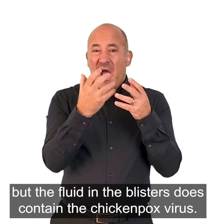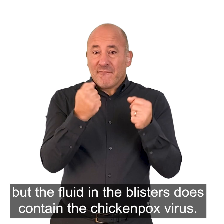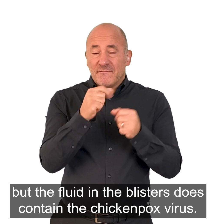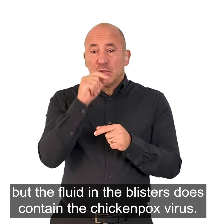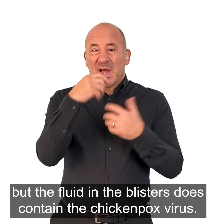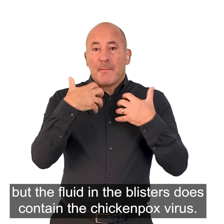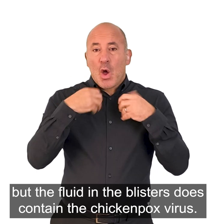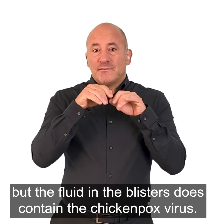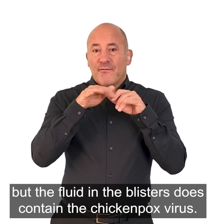virus.